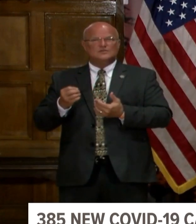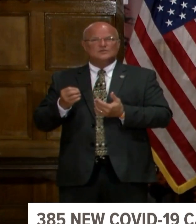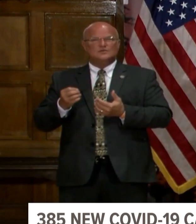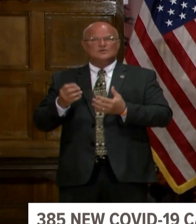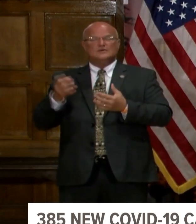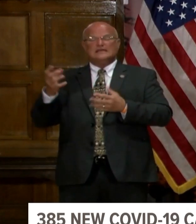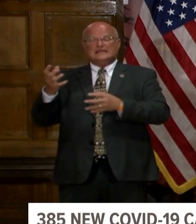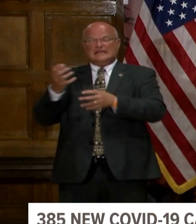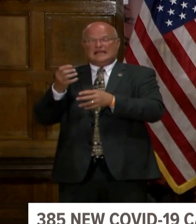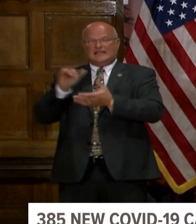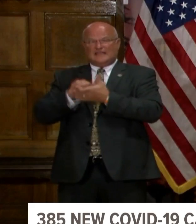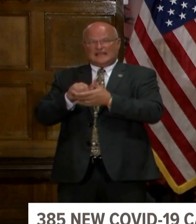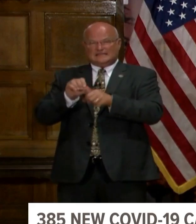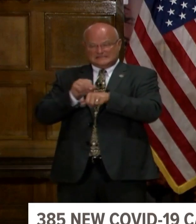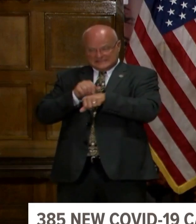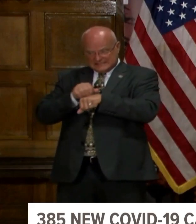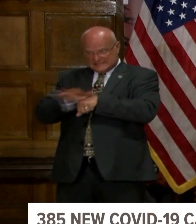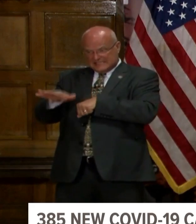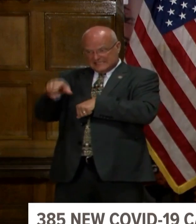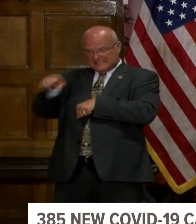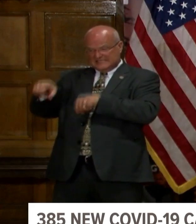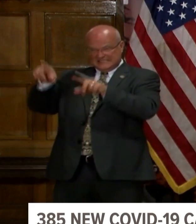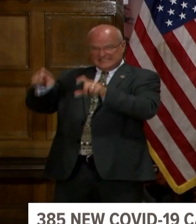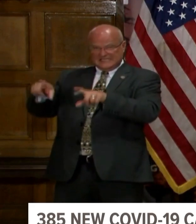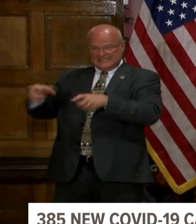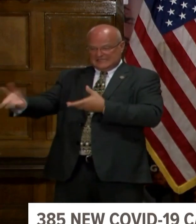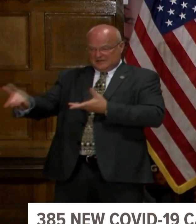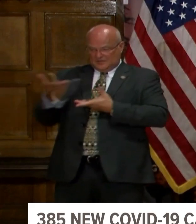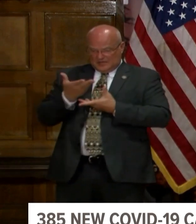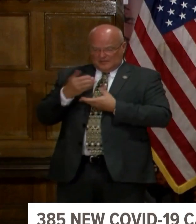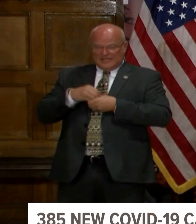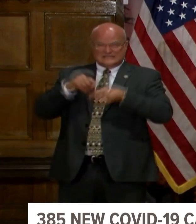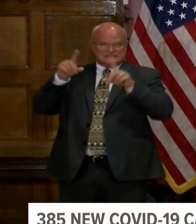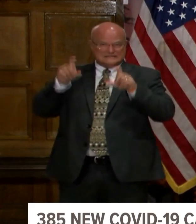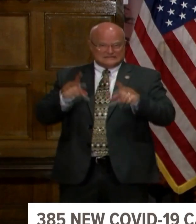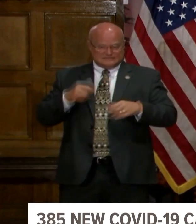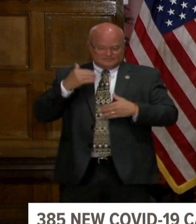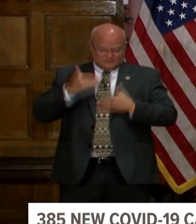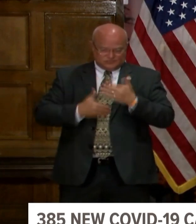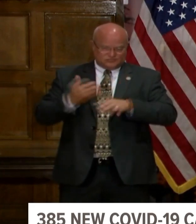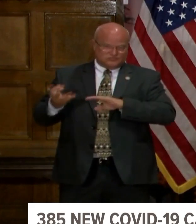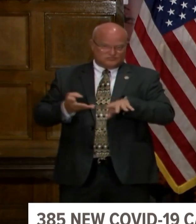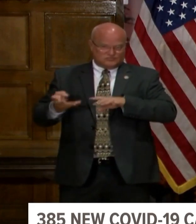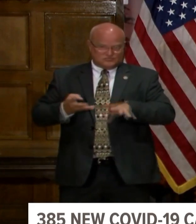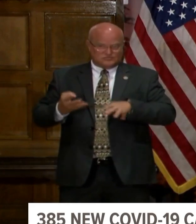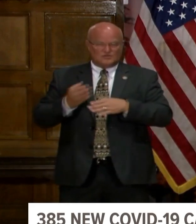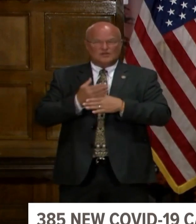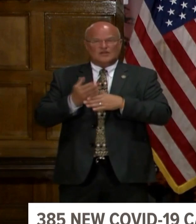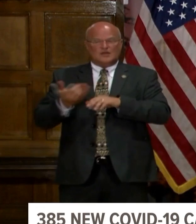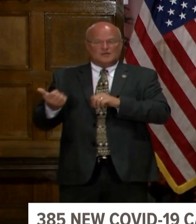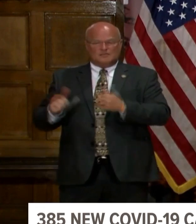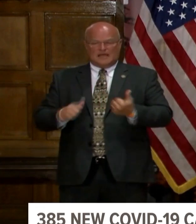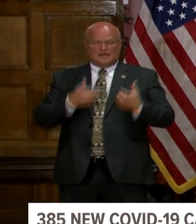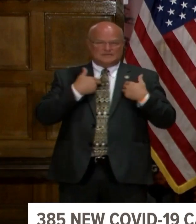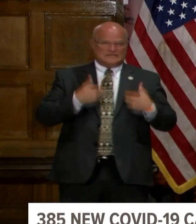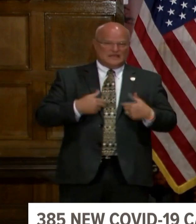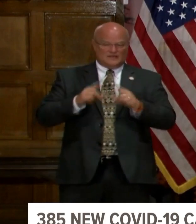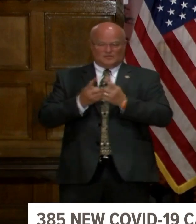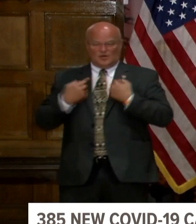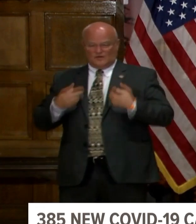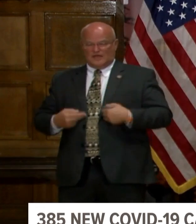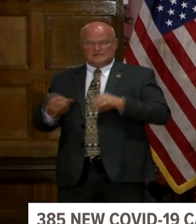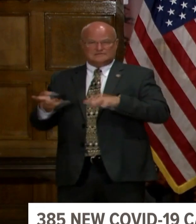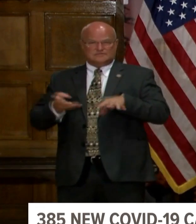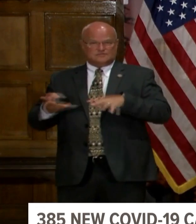to get that outreach, get those tests, bring them back here for division between Baptist Health and Department of